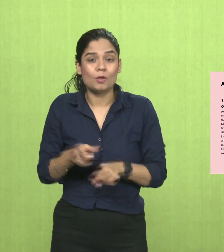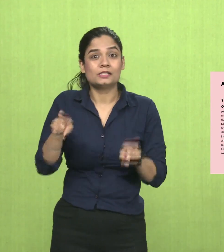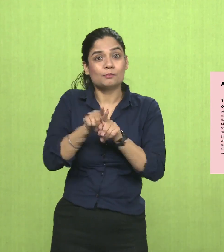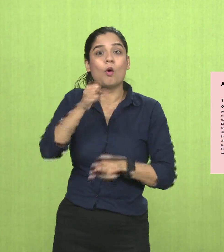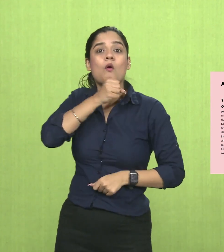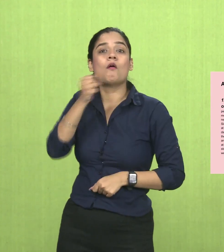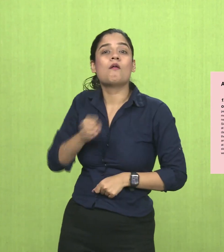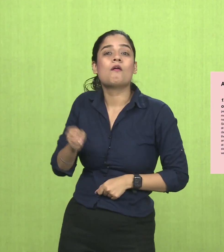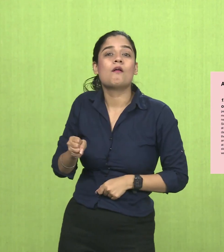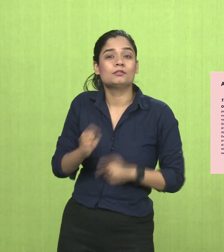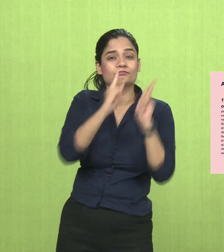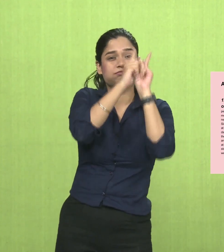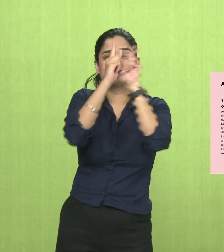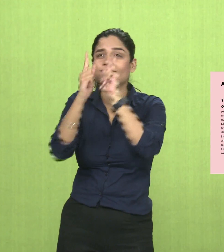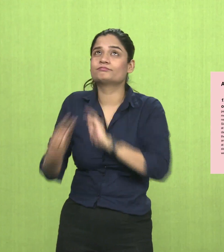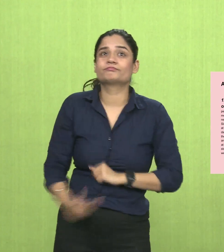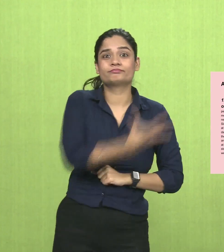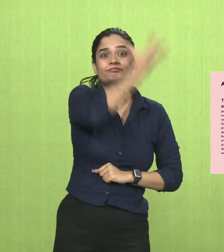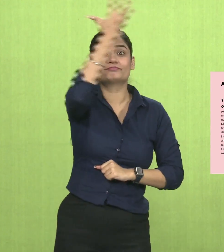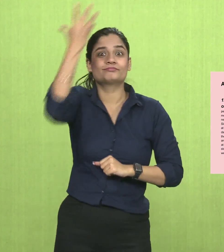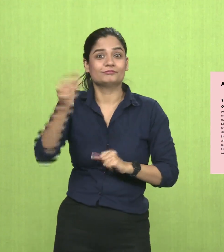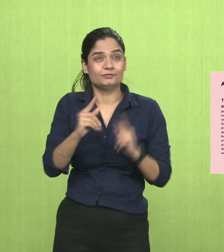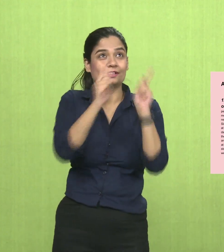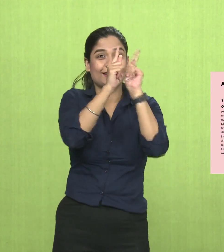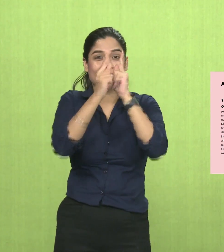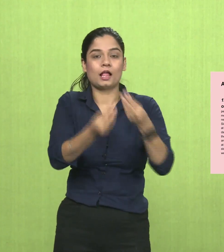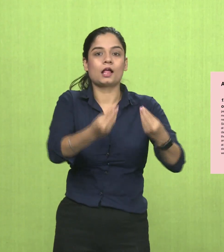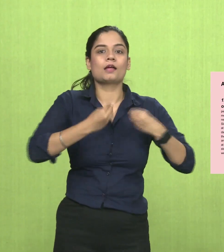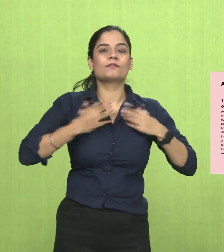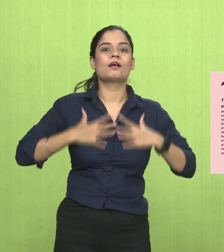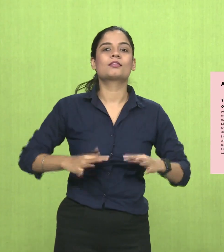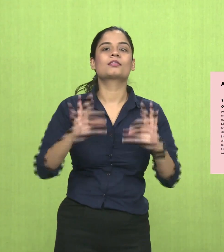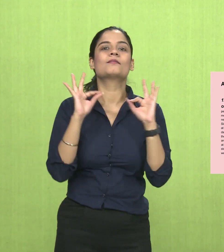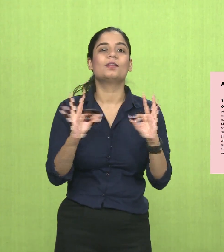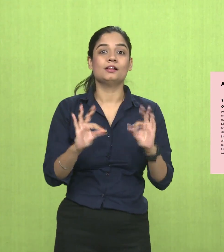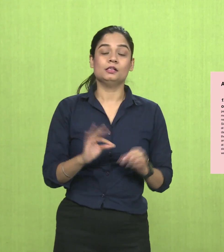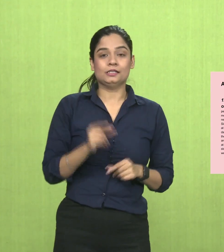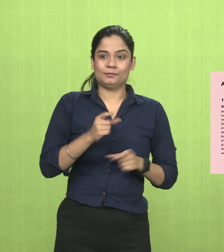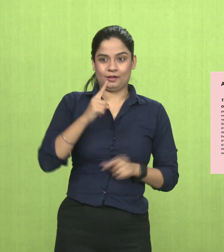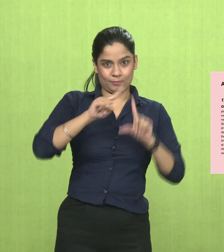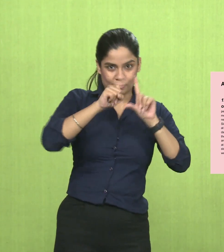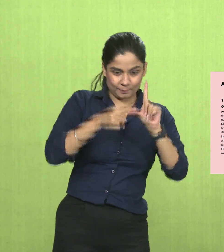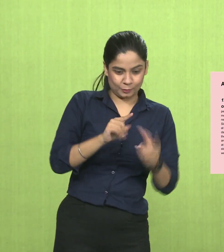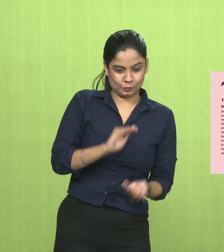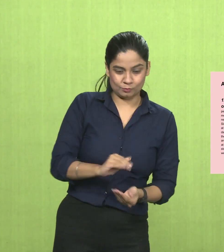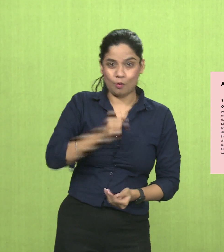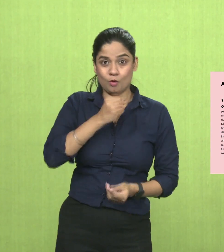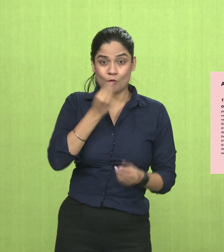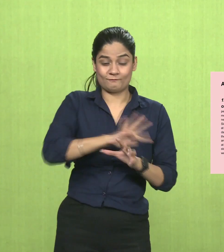meals a day. Older people as well. Shorter meals on a 6 to 8 meal